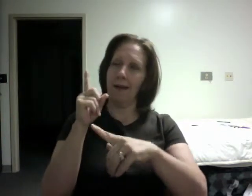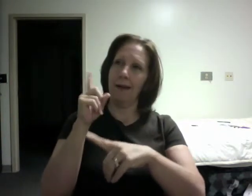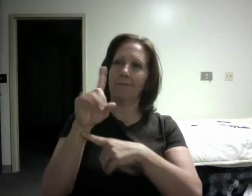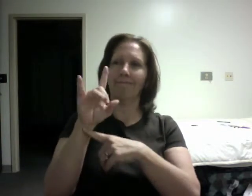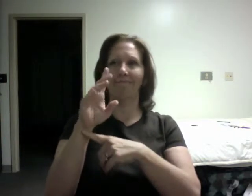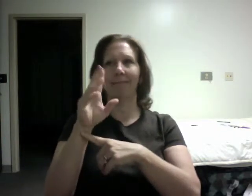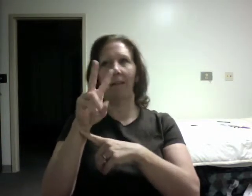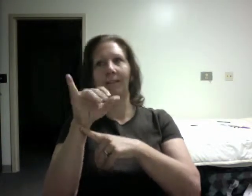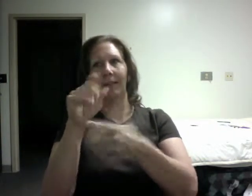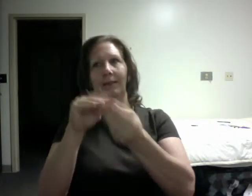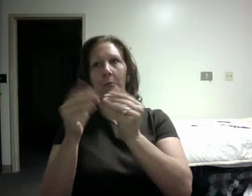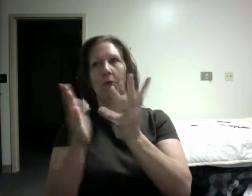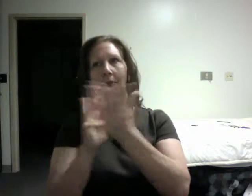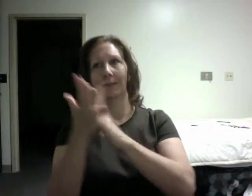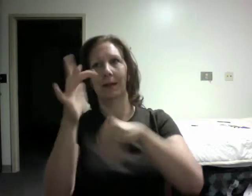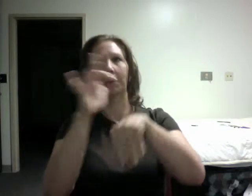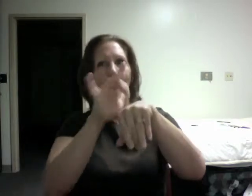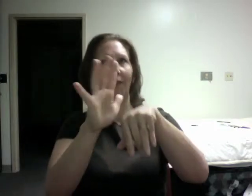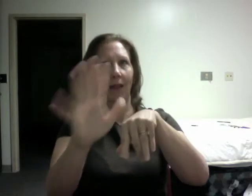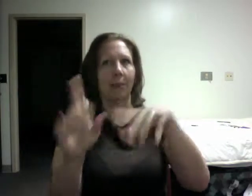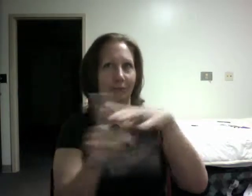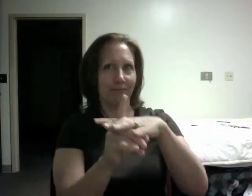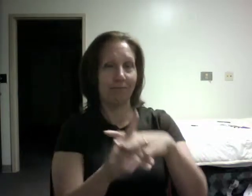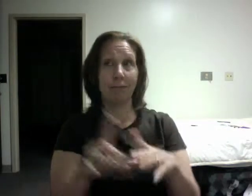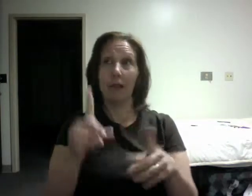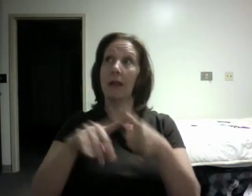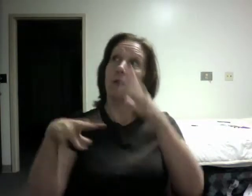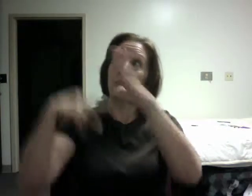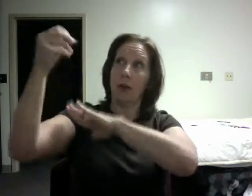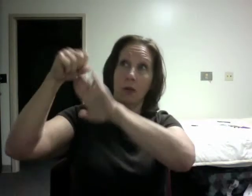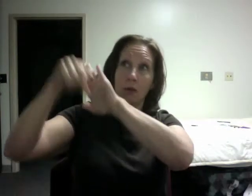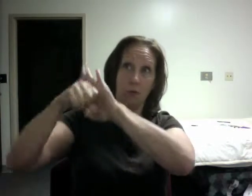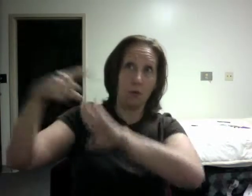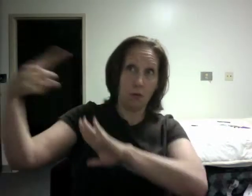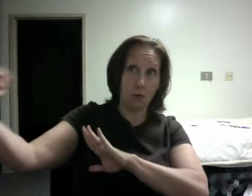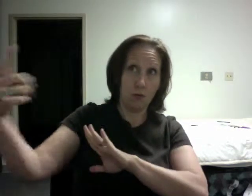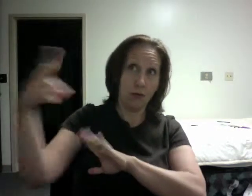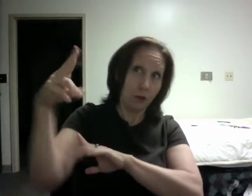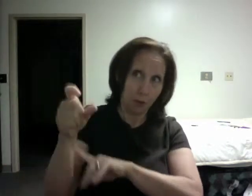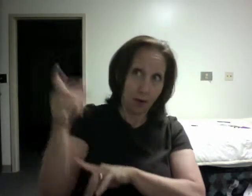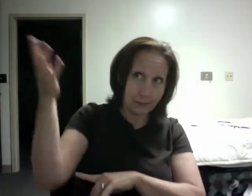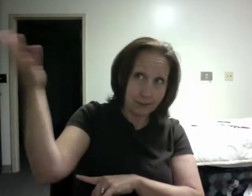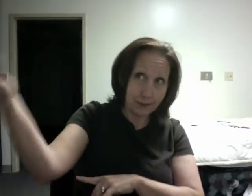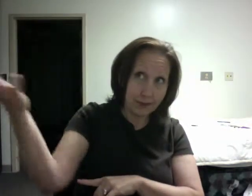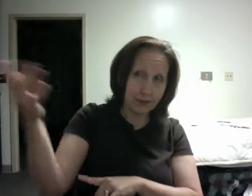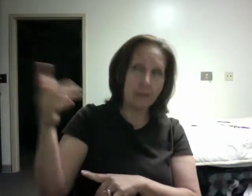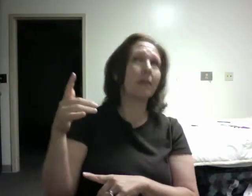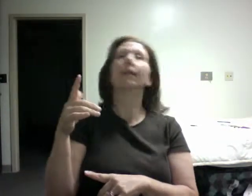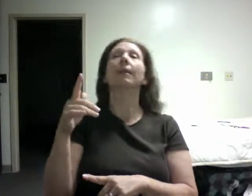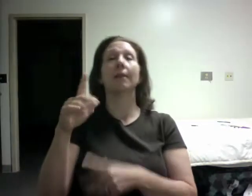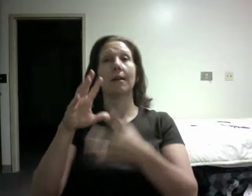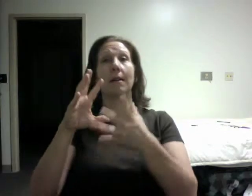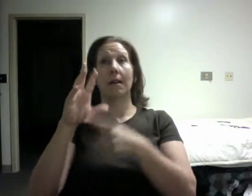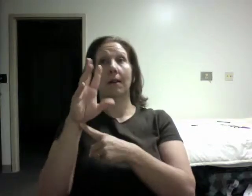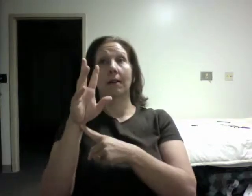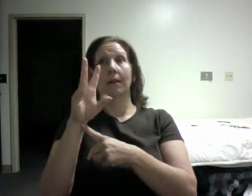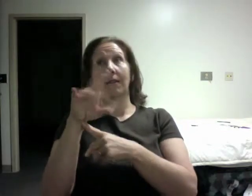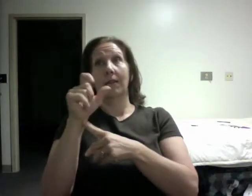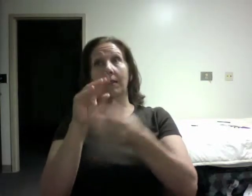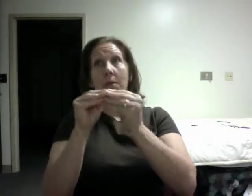when an immigrant visa number becomes available for them, they must then go to their local U.S. consulate in order to